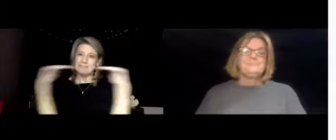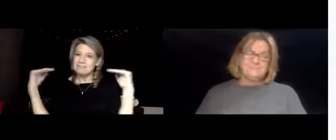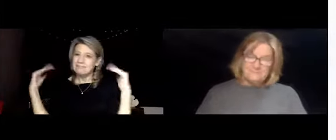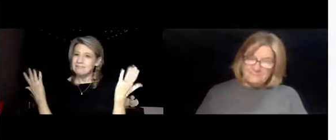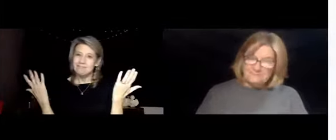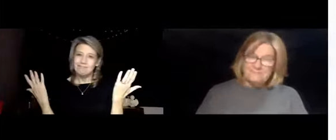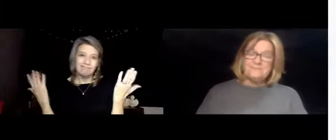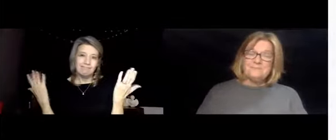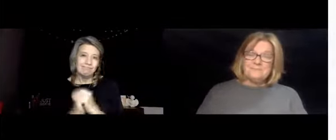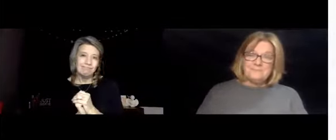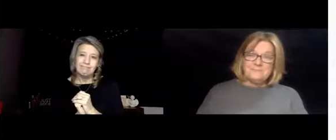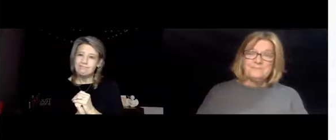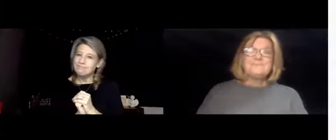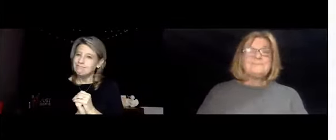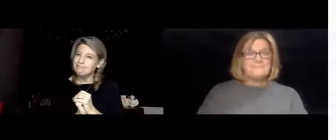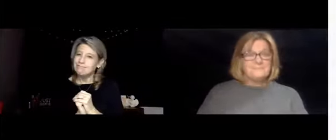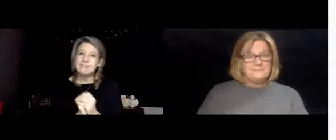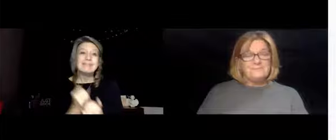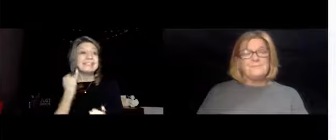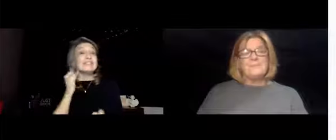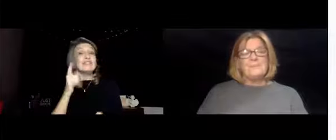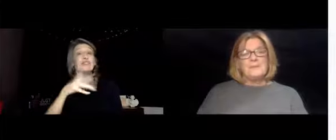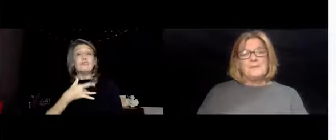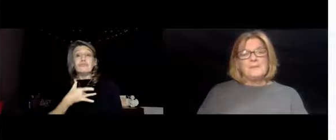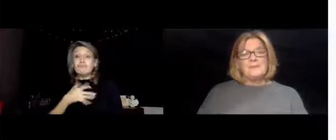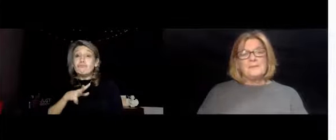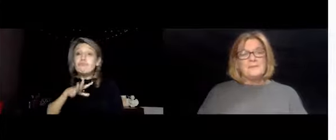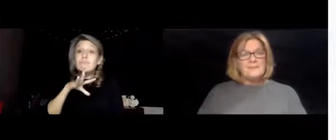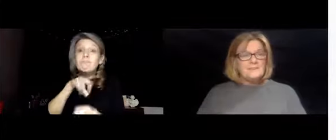My opinion is that all assignments are equal.